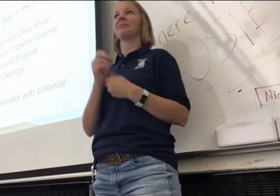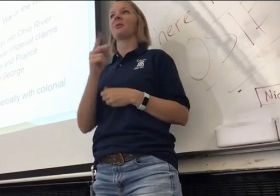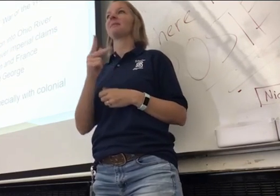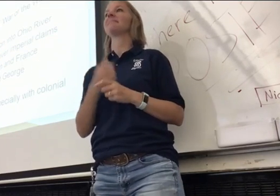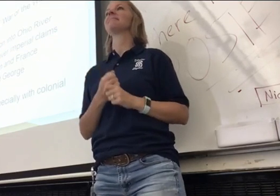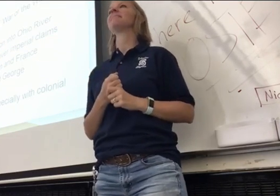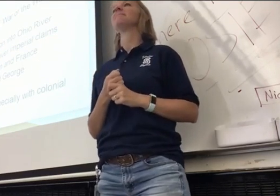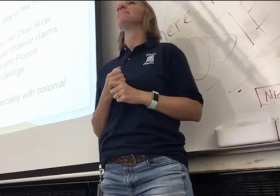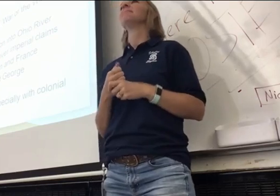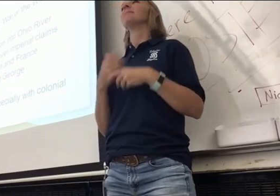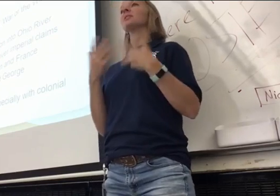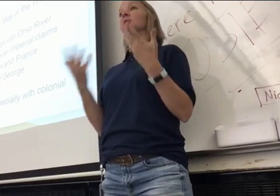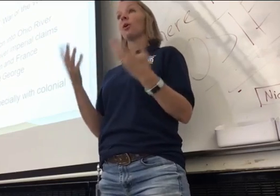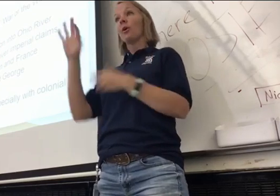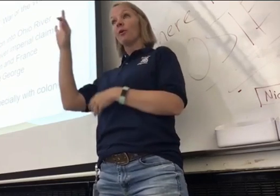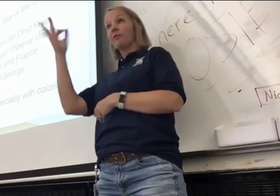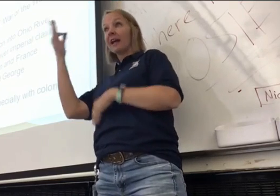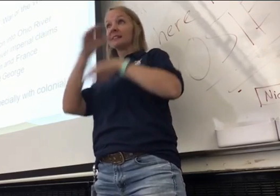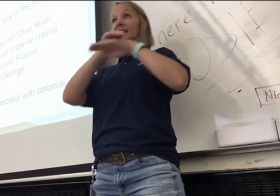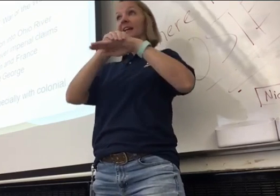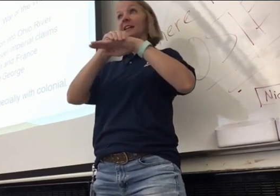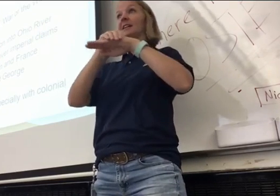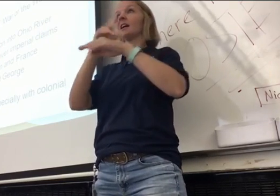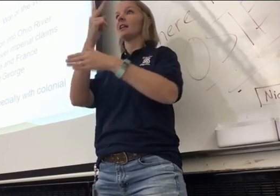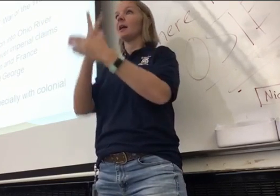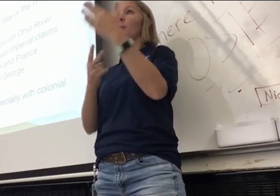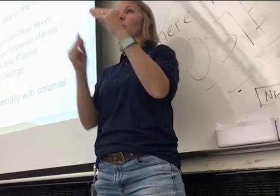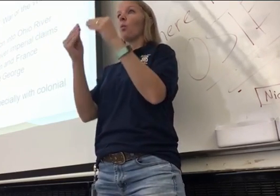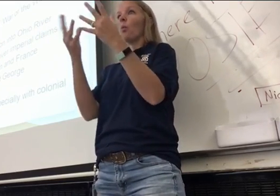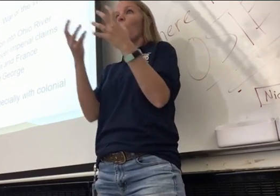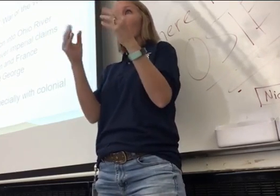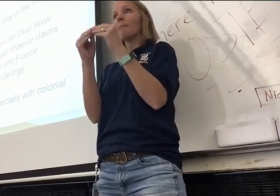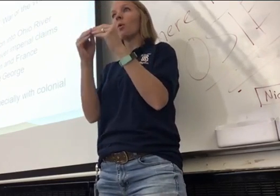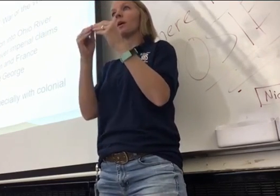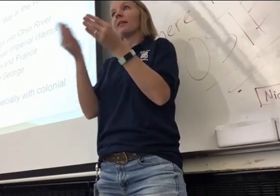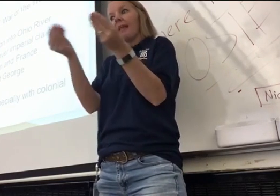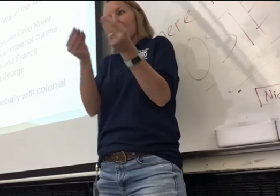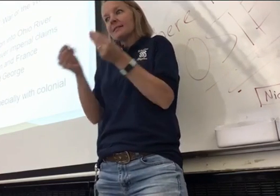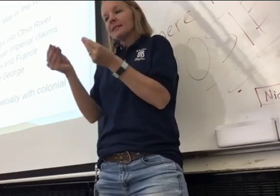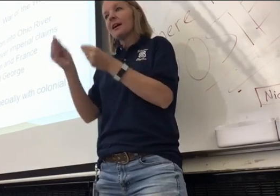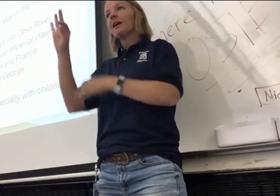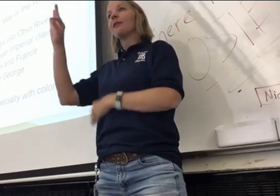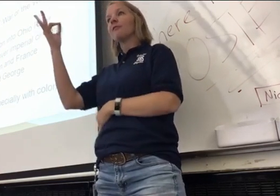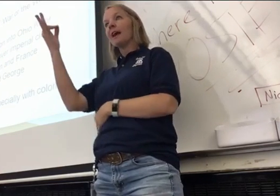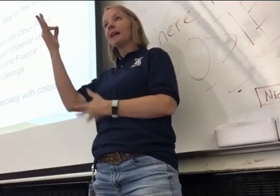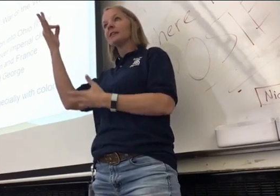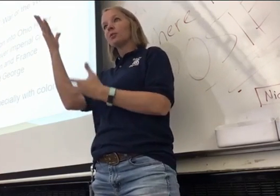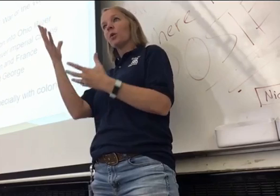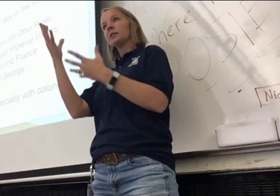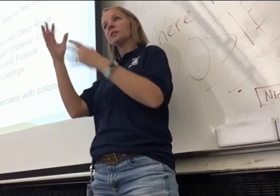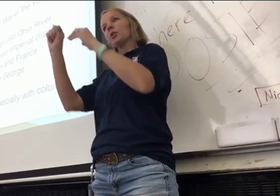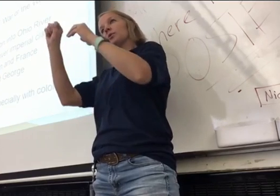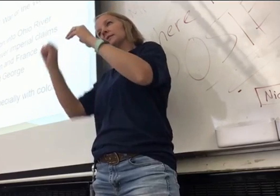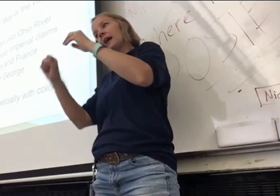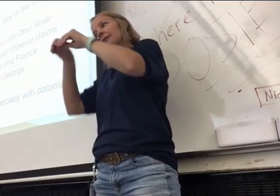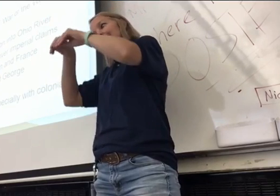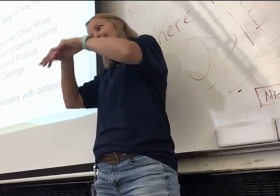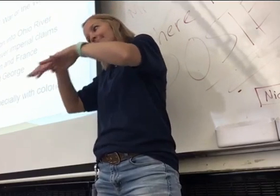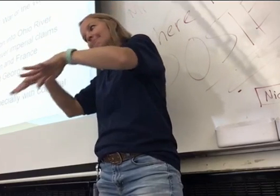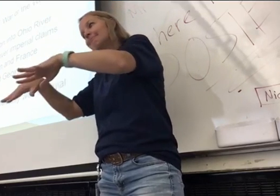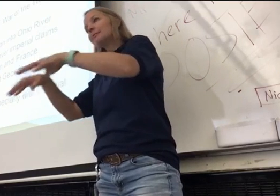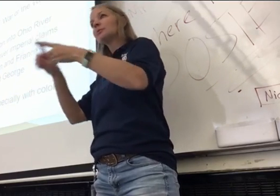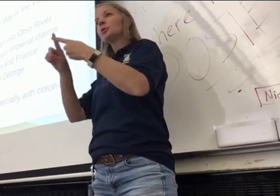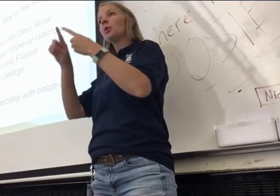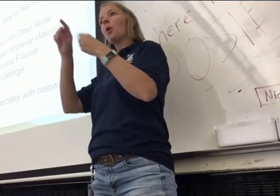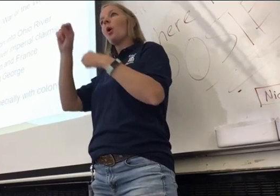Okay. So France and England both want more land. France wants to push downward into